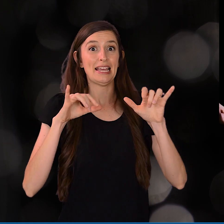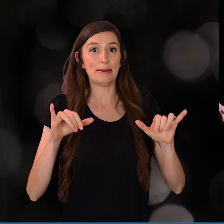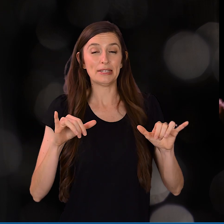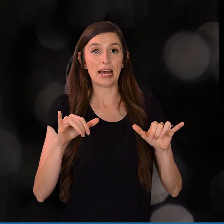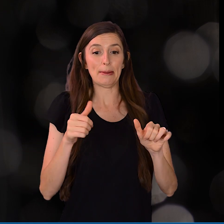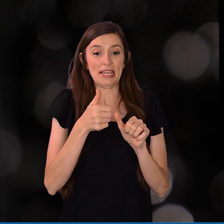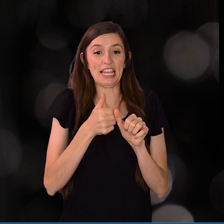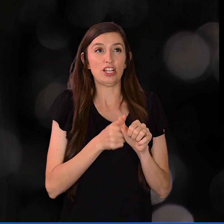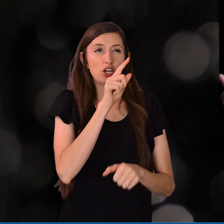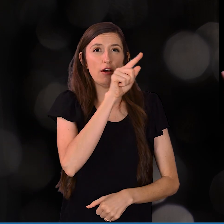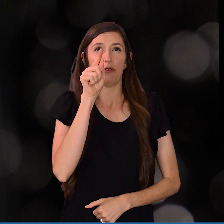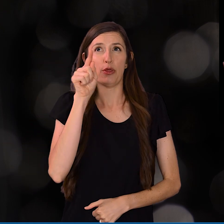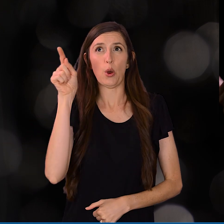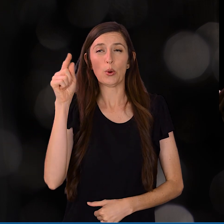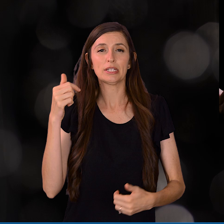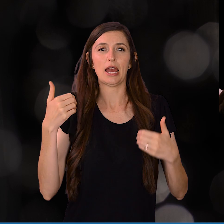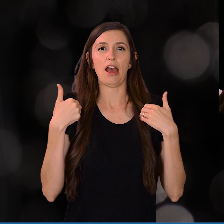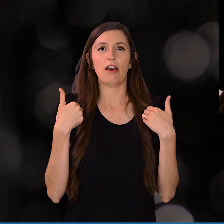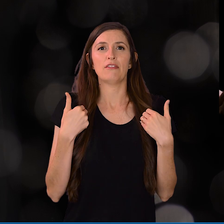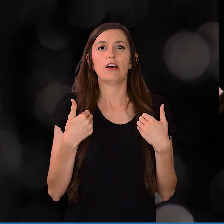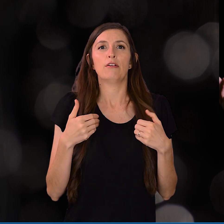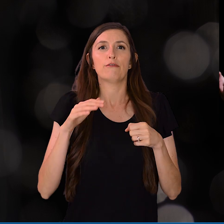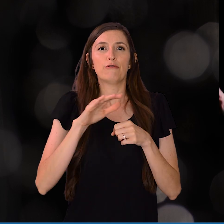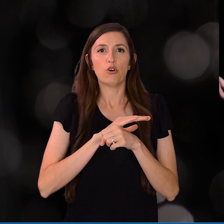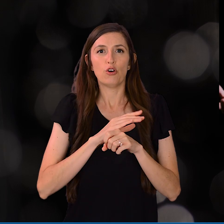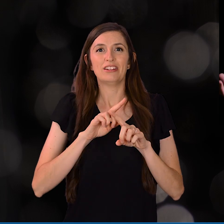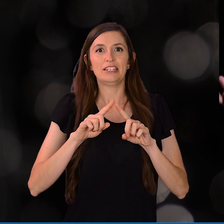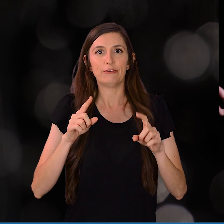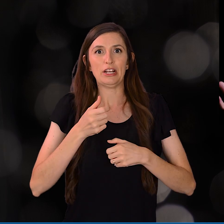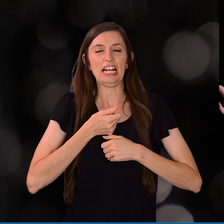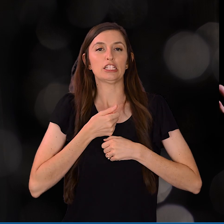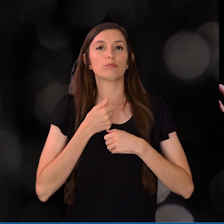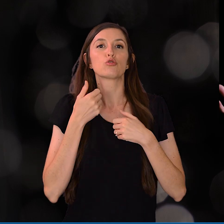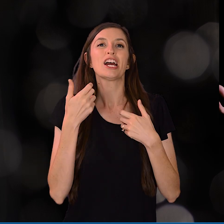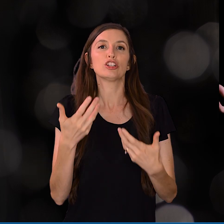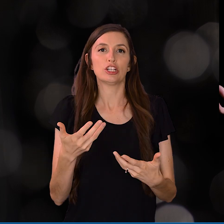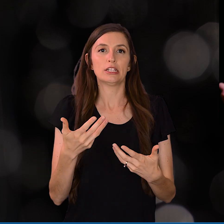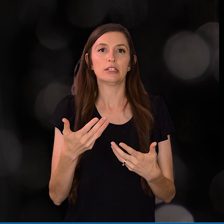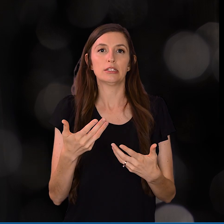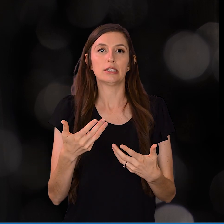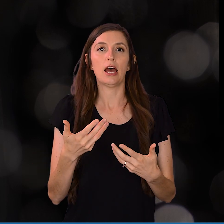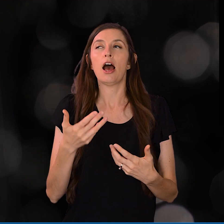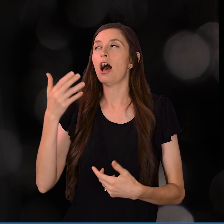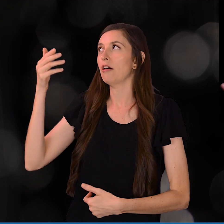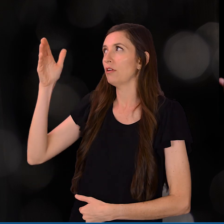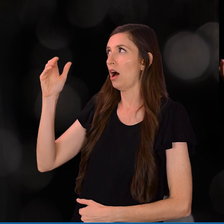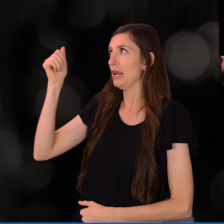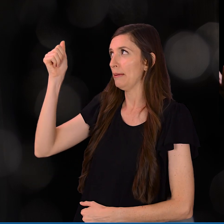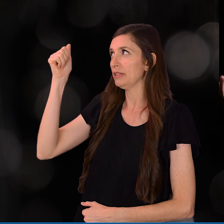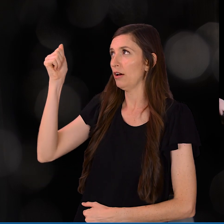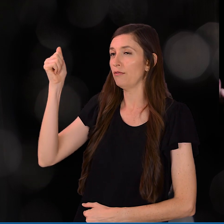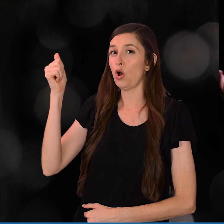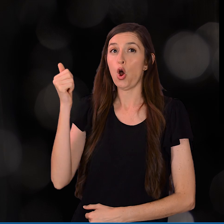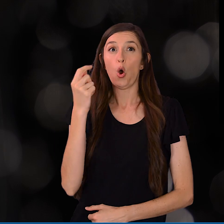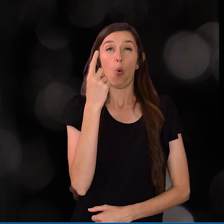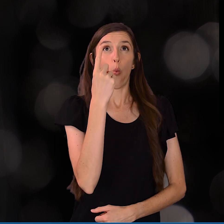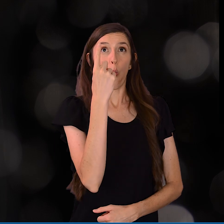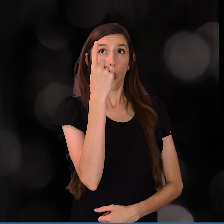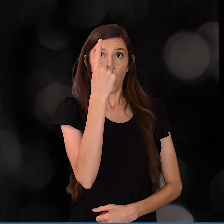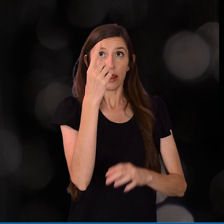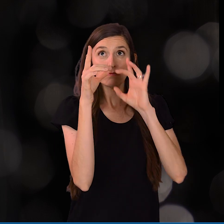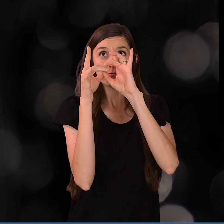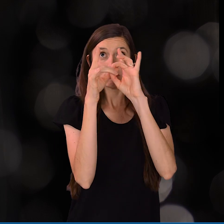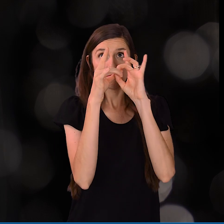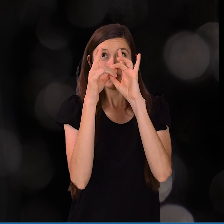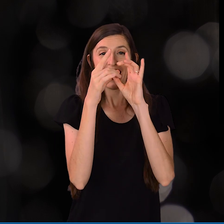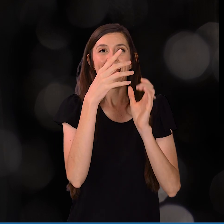Spirit are distinct personal expressions of that one God. So God is one and three